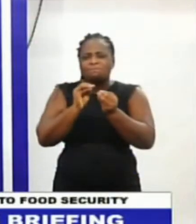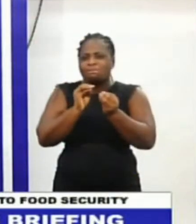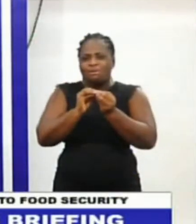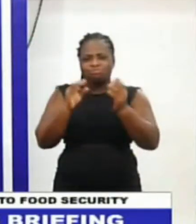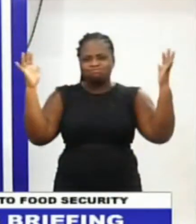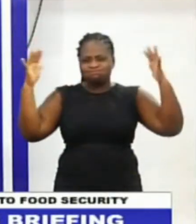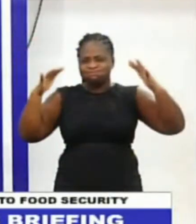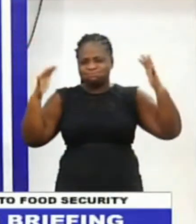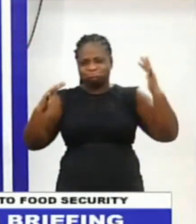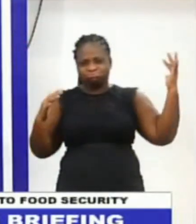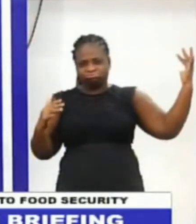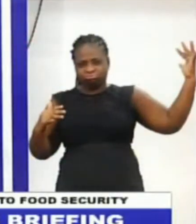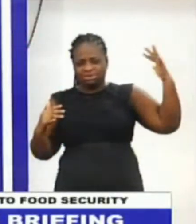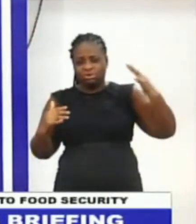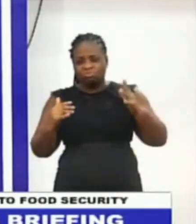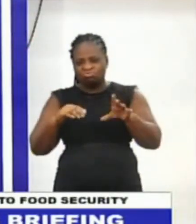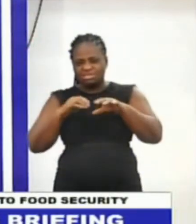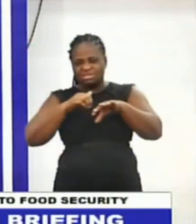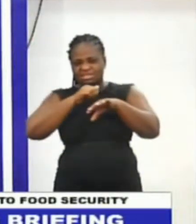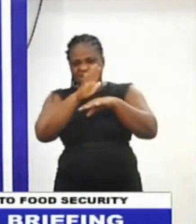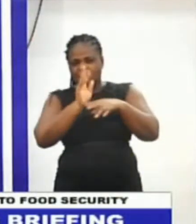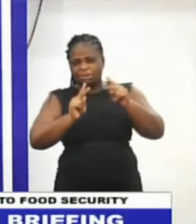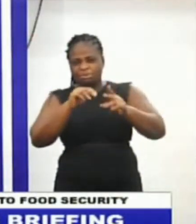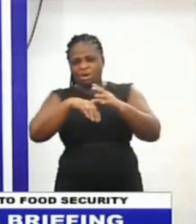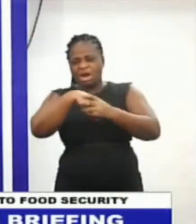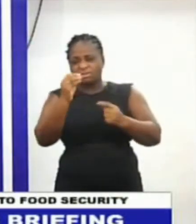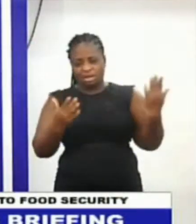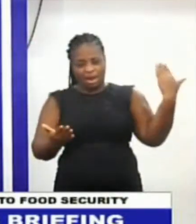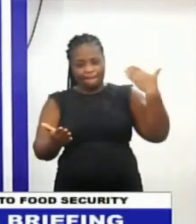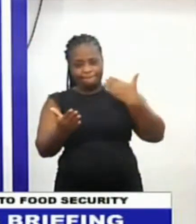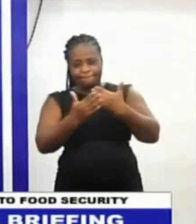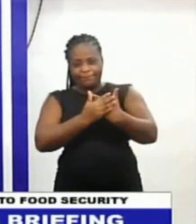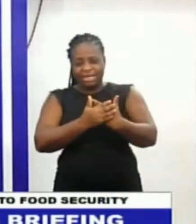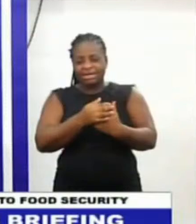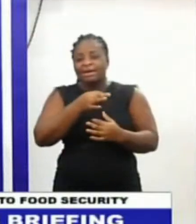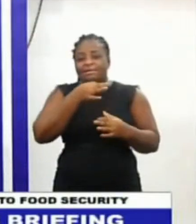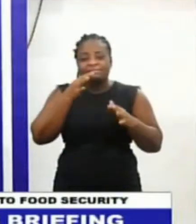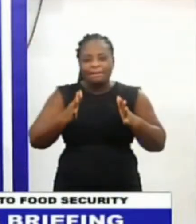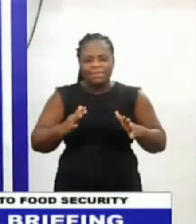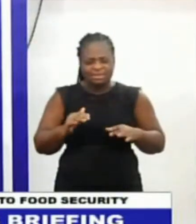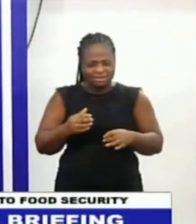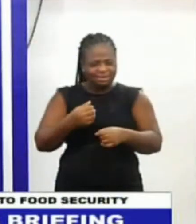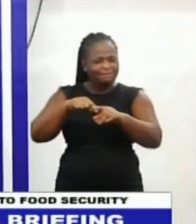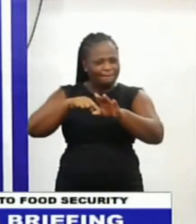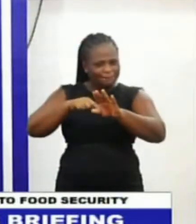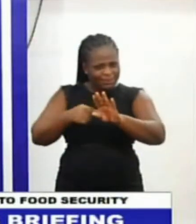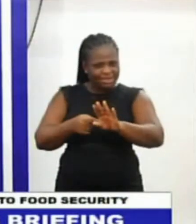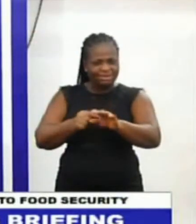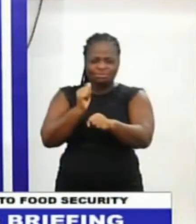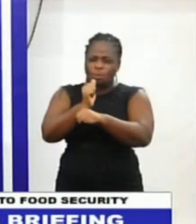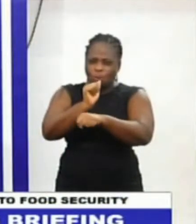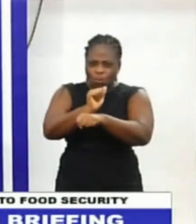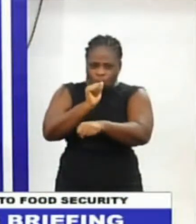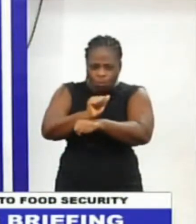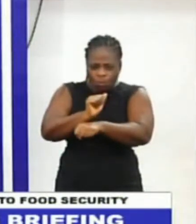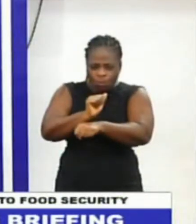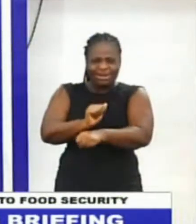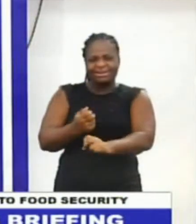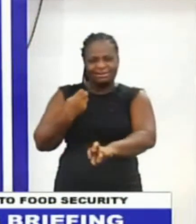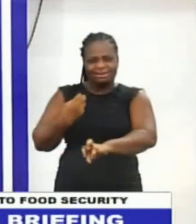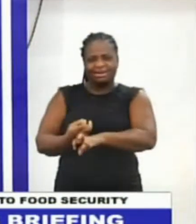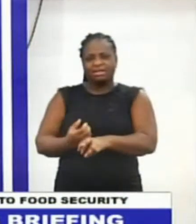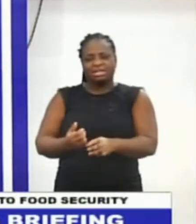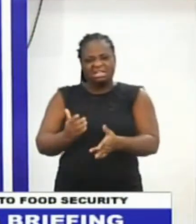We send monitors out. They came back this weekend. Farmers have started earnestly preparing their lands, and some have even started